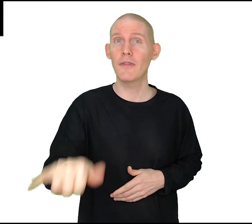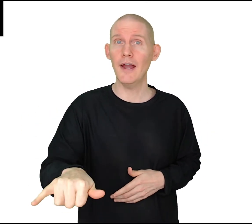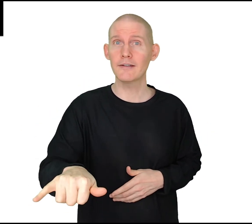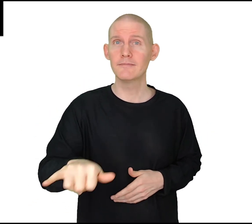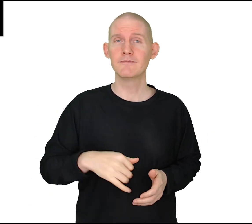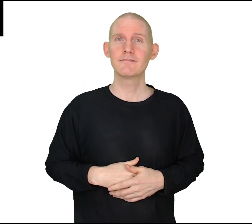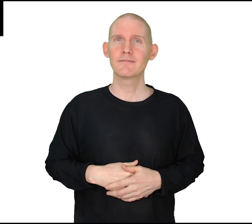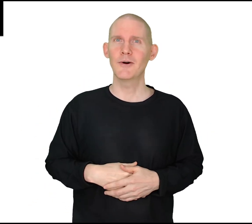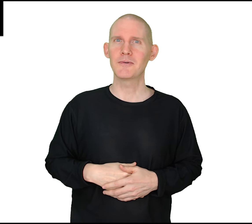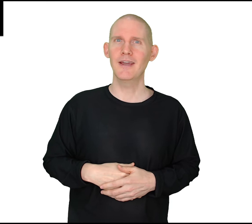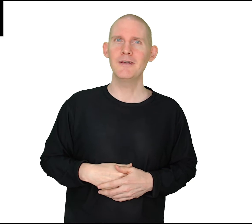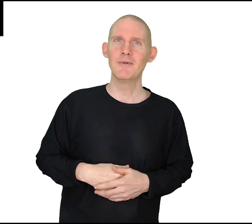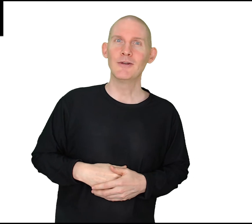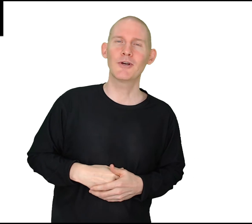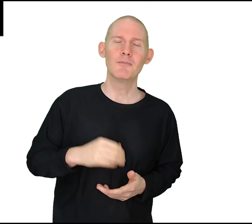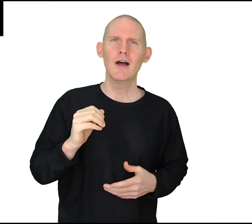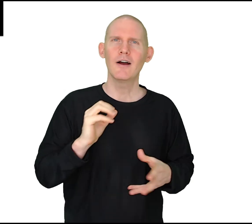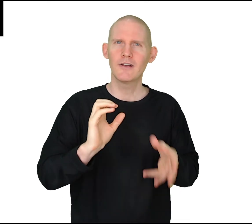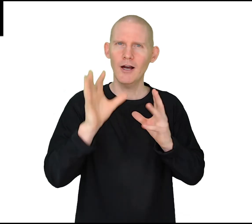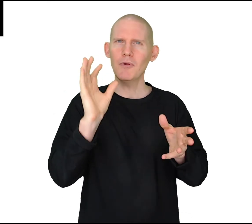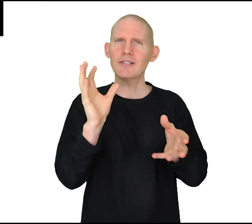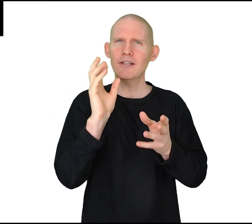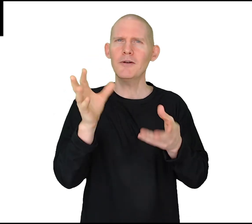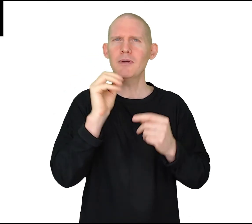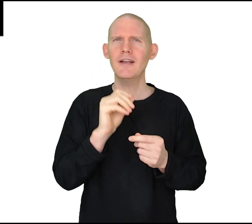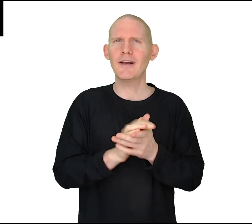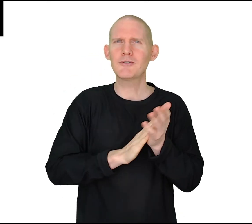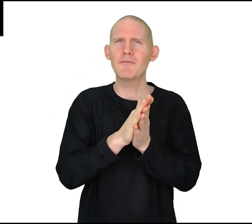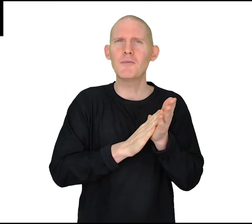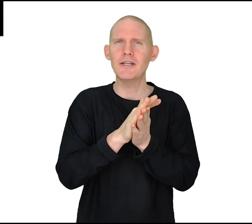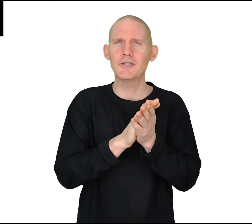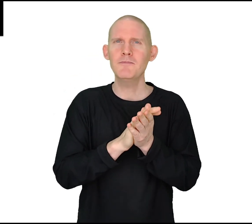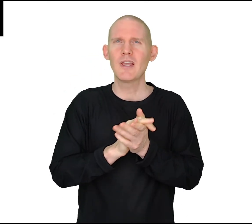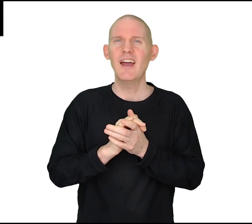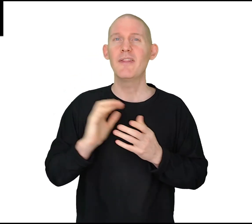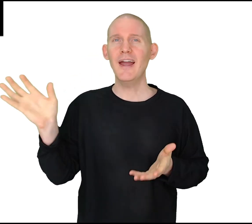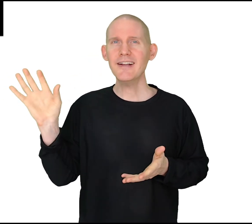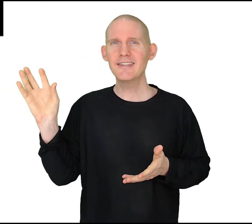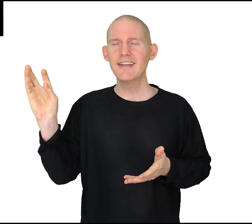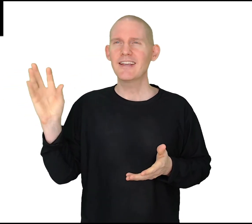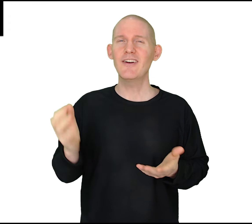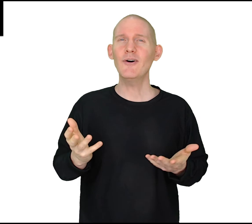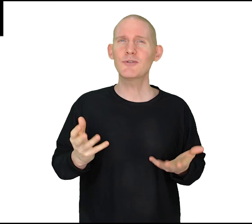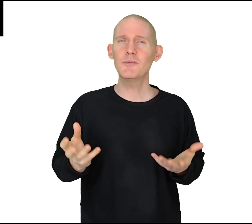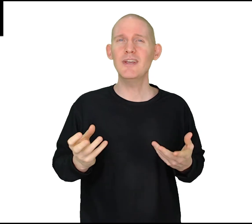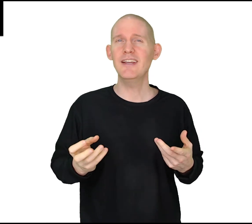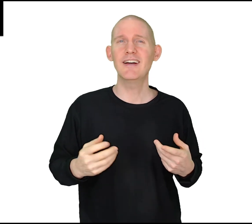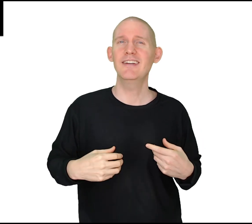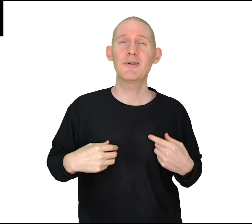that. Okay, so a little bit extra information. That can also be, you can also